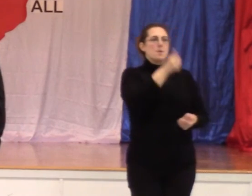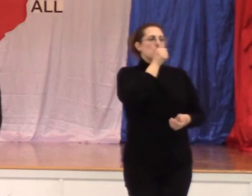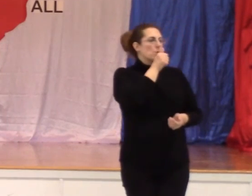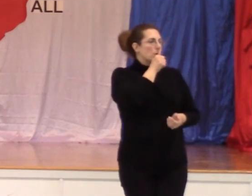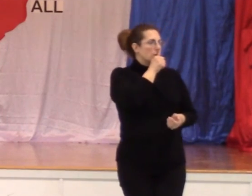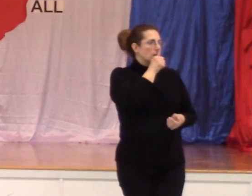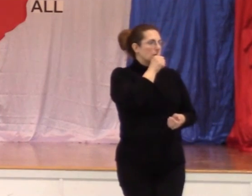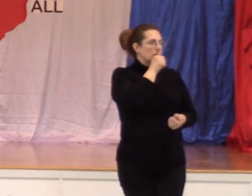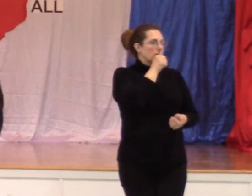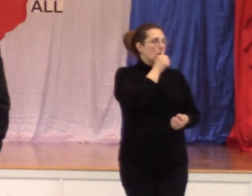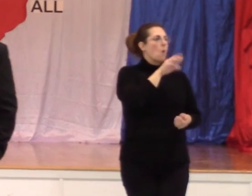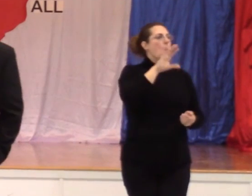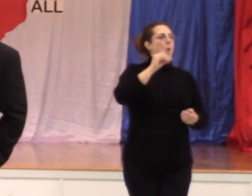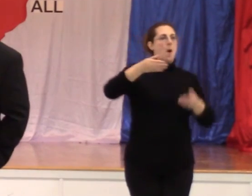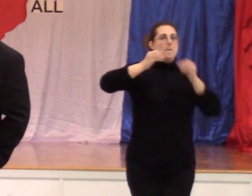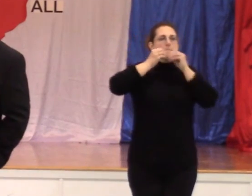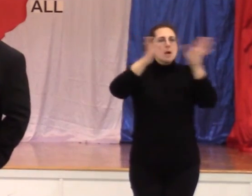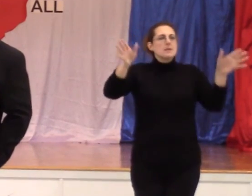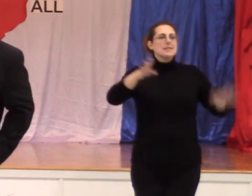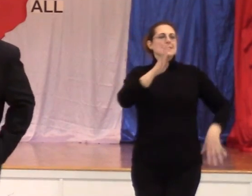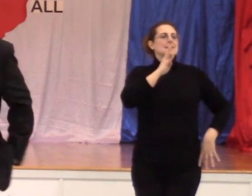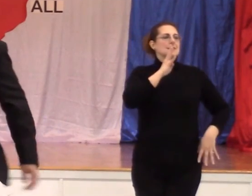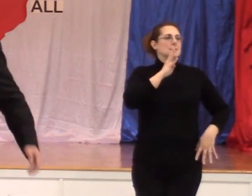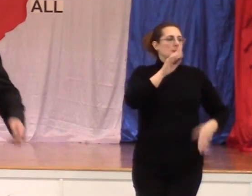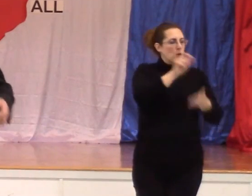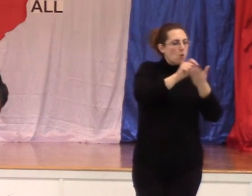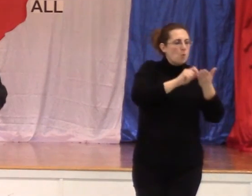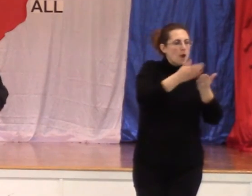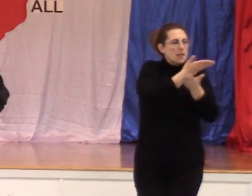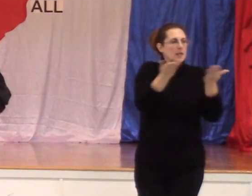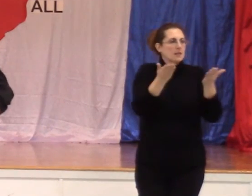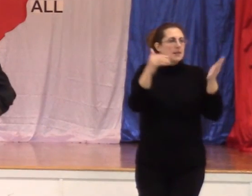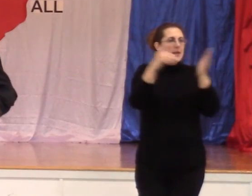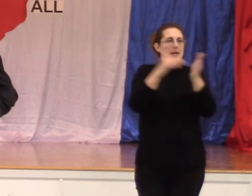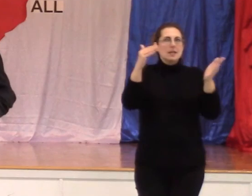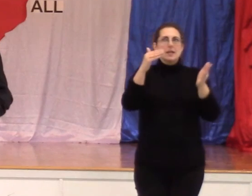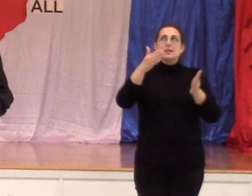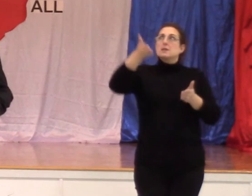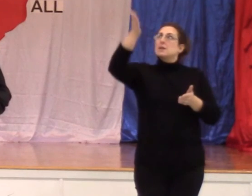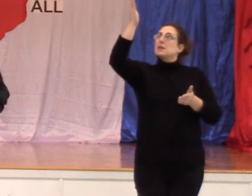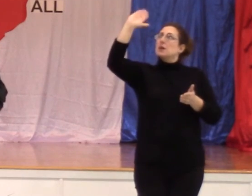that's hypocritical, or publicly speak or write anything contrary to it,